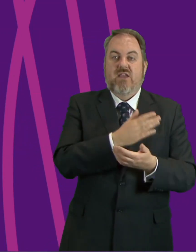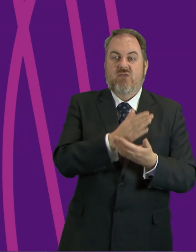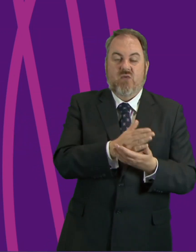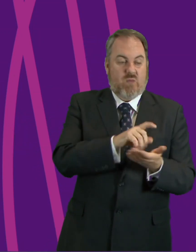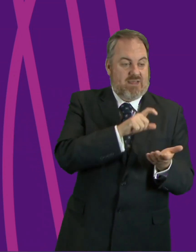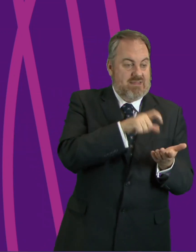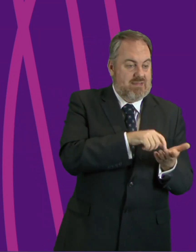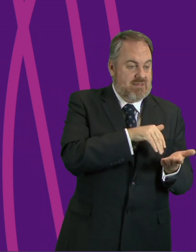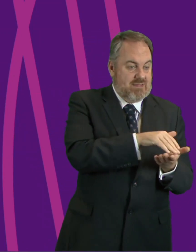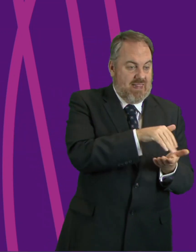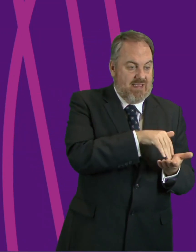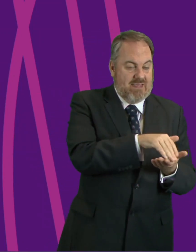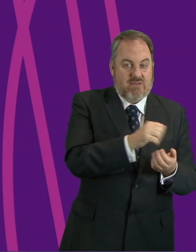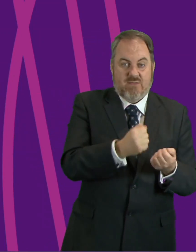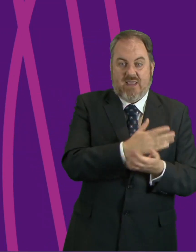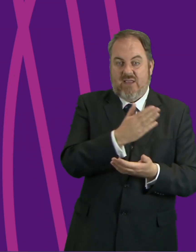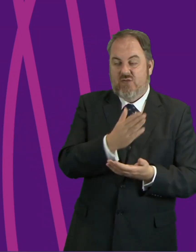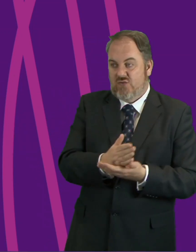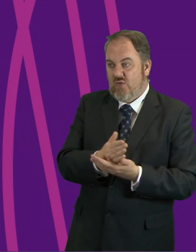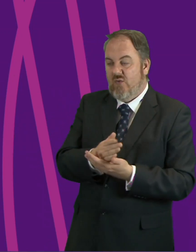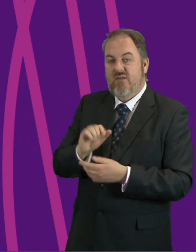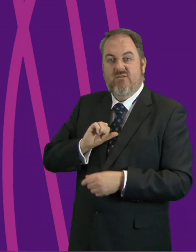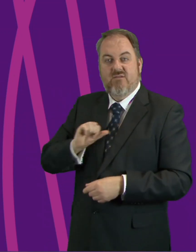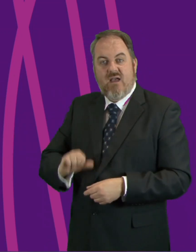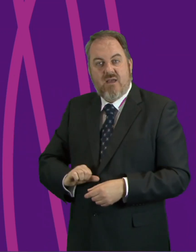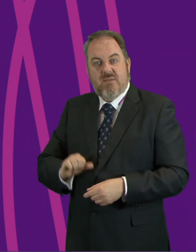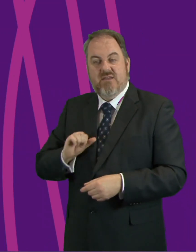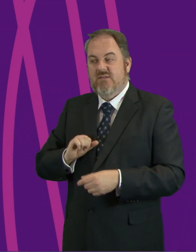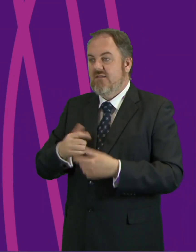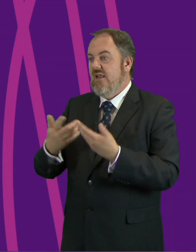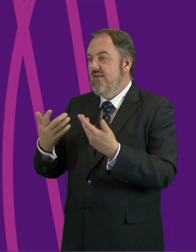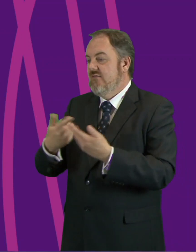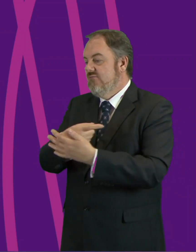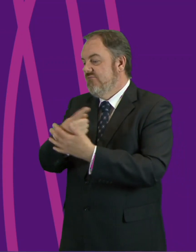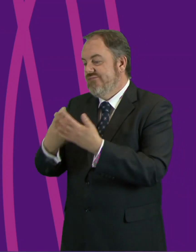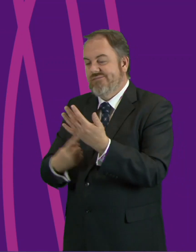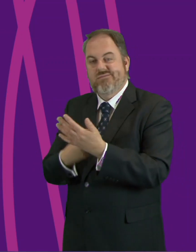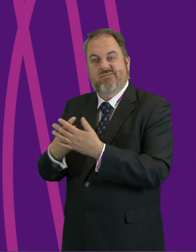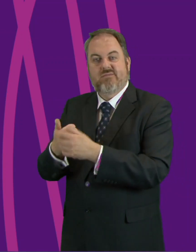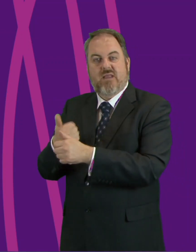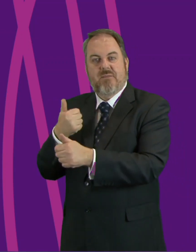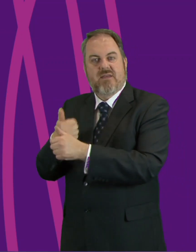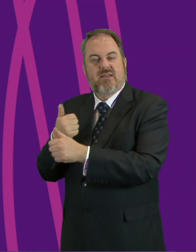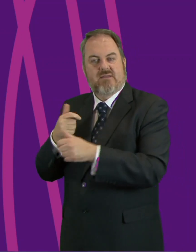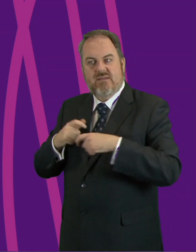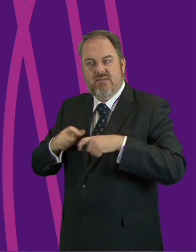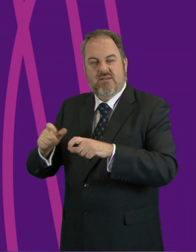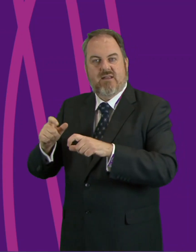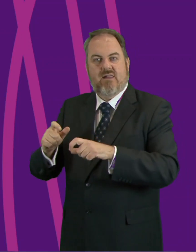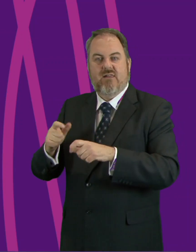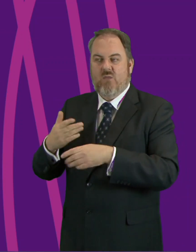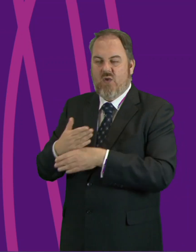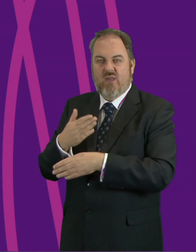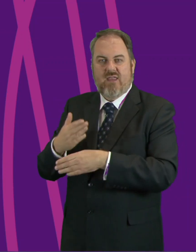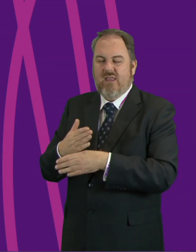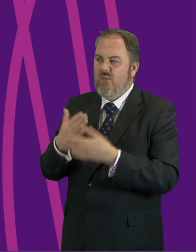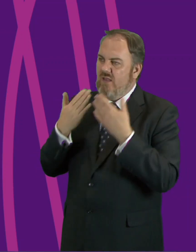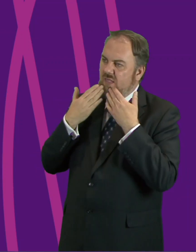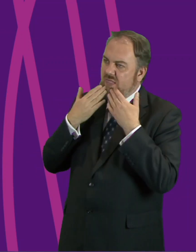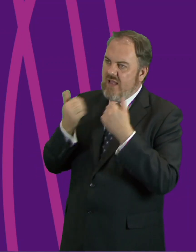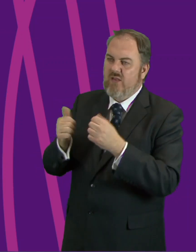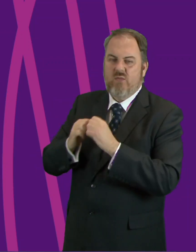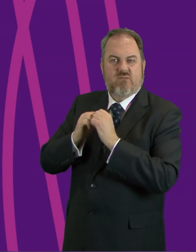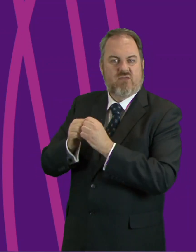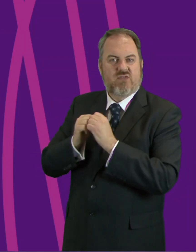And I want to take the opportunity today to thank everyone working in the many sectors which help to produce food and get it to our tables for